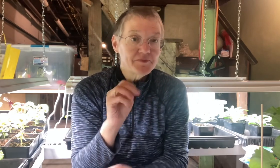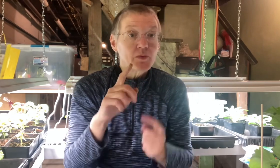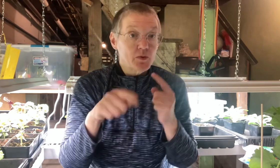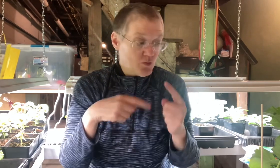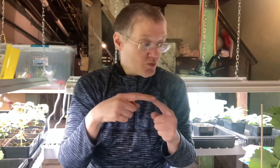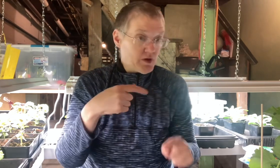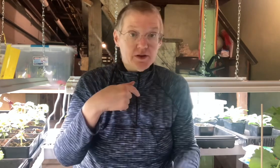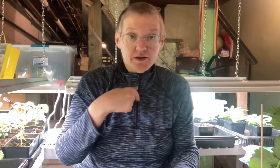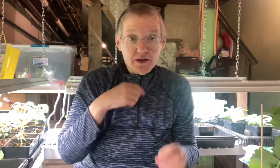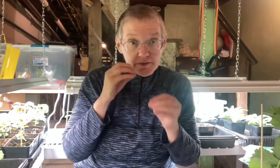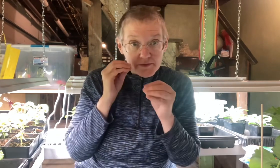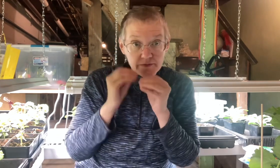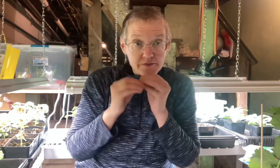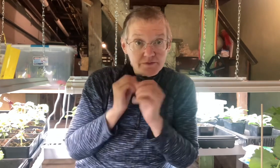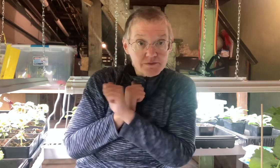stem.